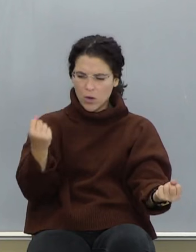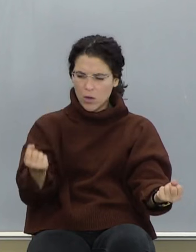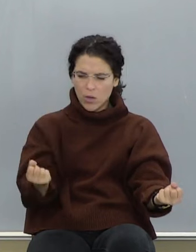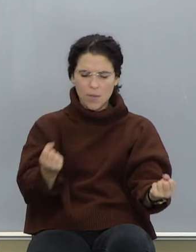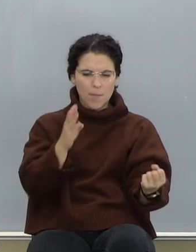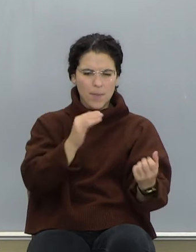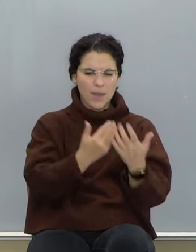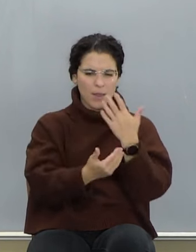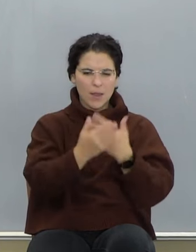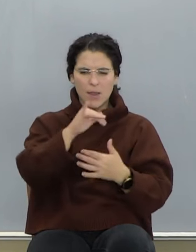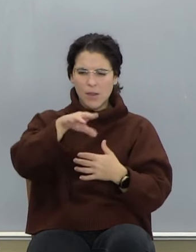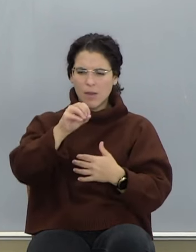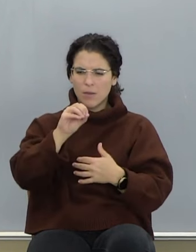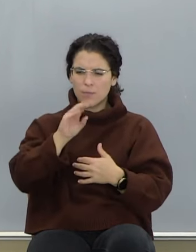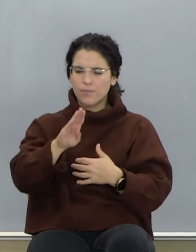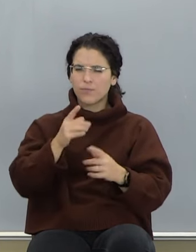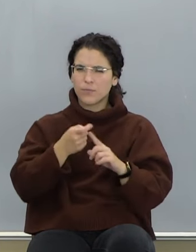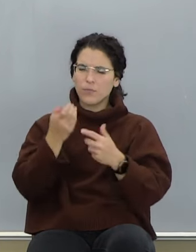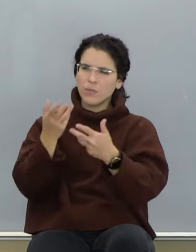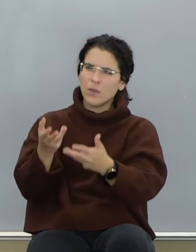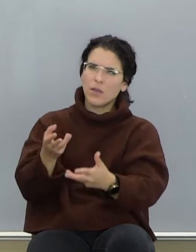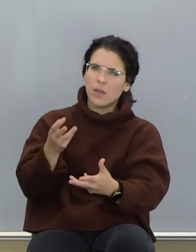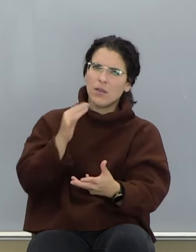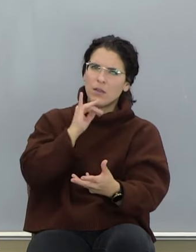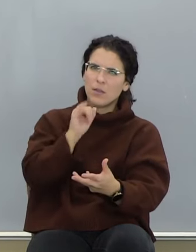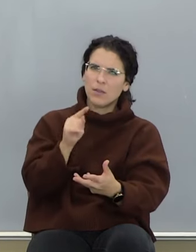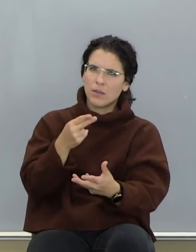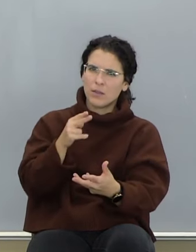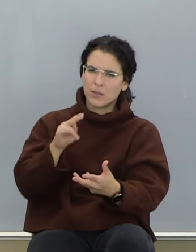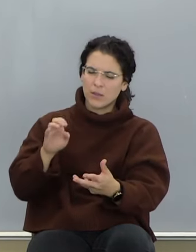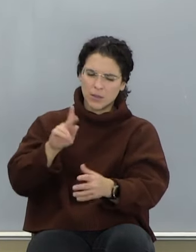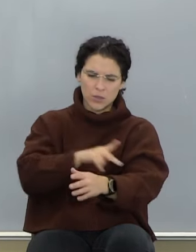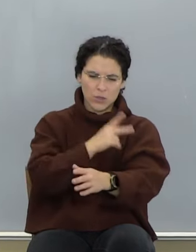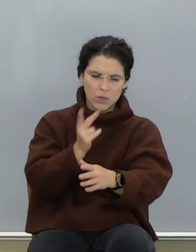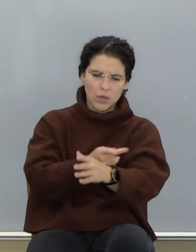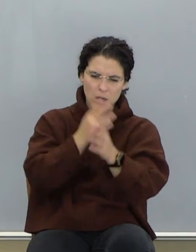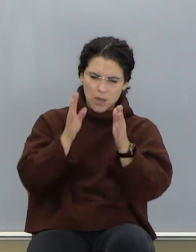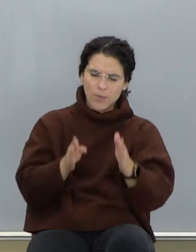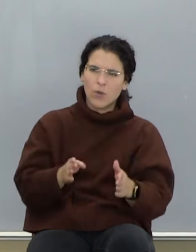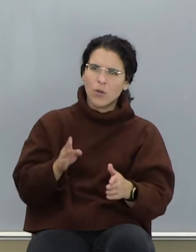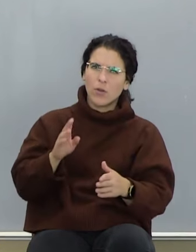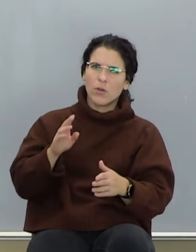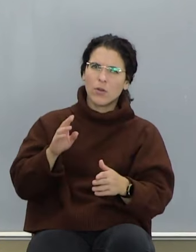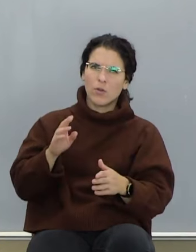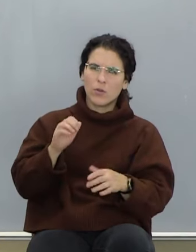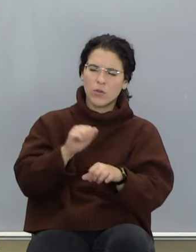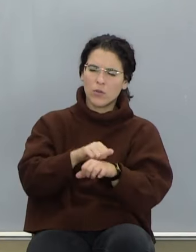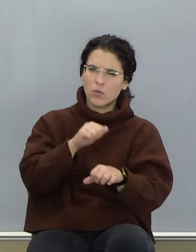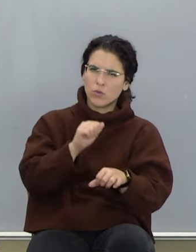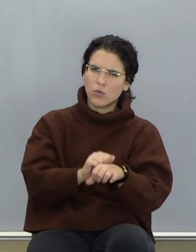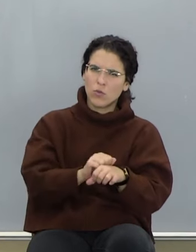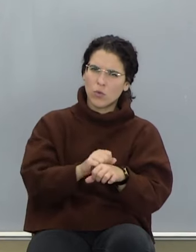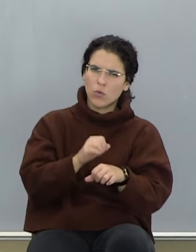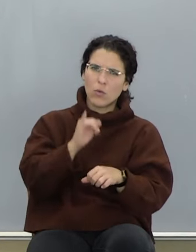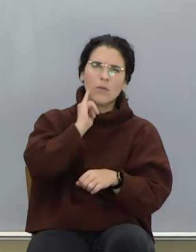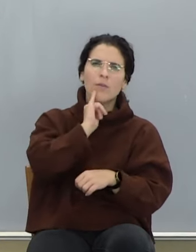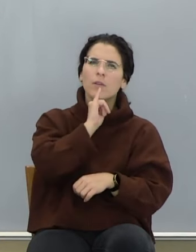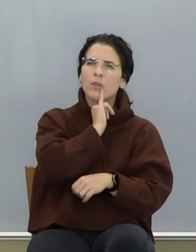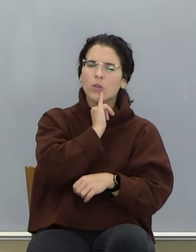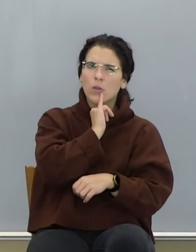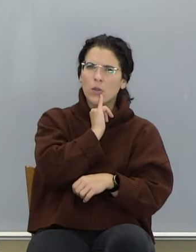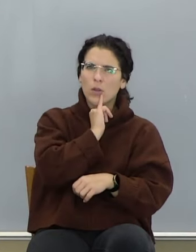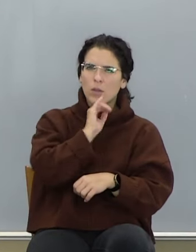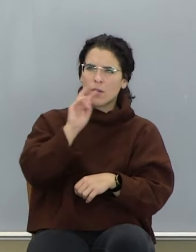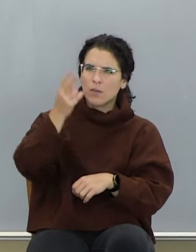Jacob. From thence is the shepherd, first coming, the stone of Israel,